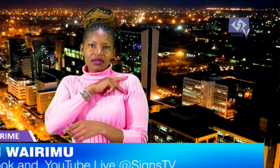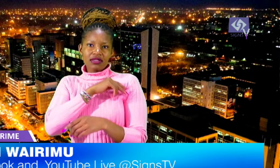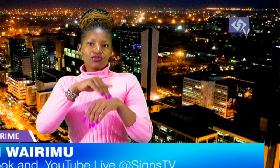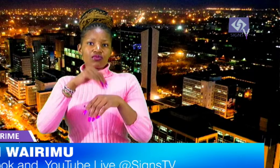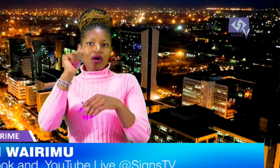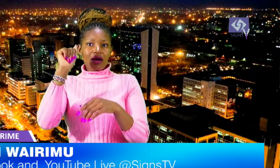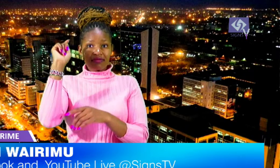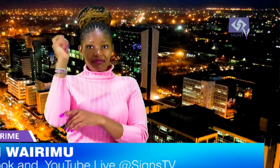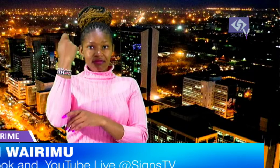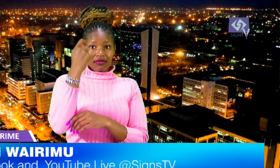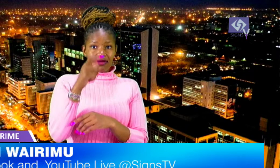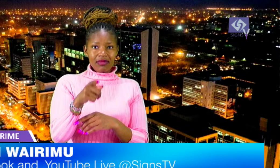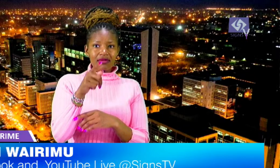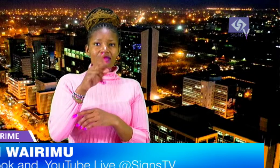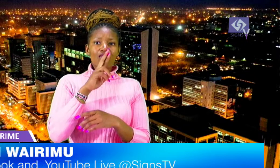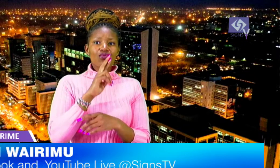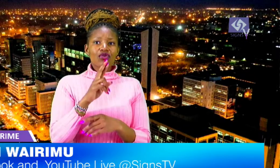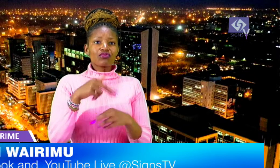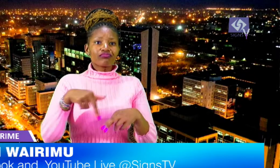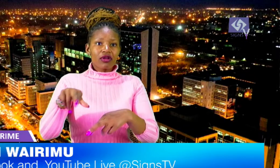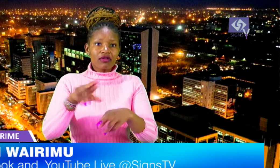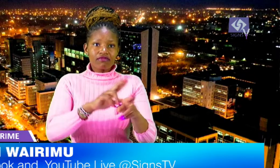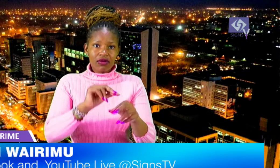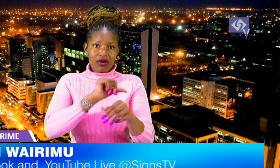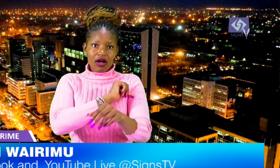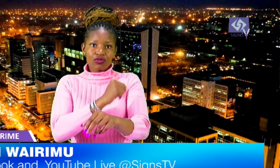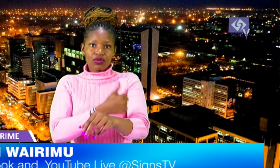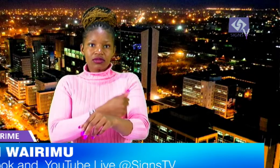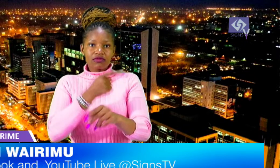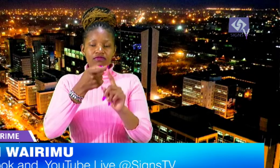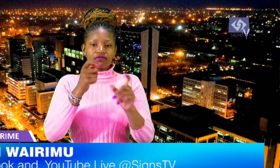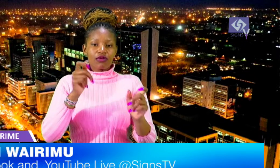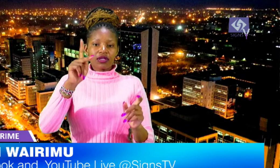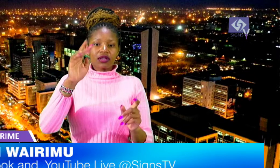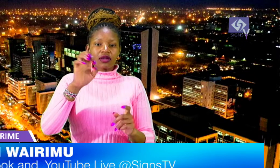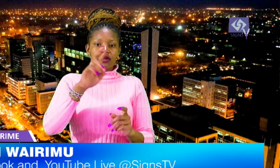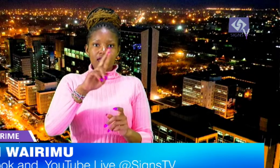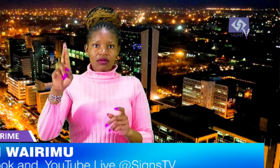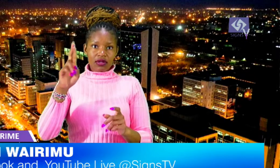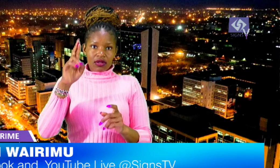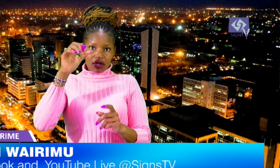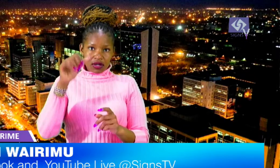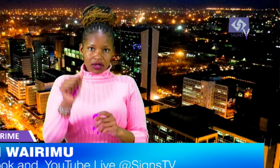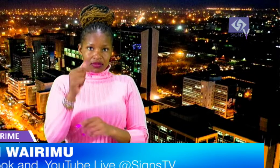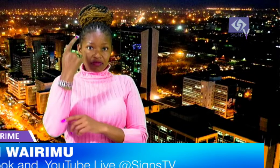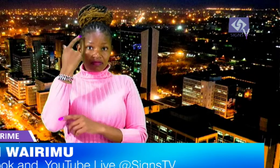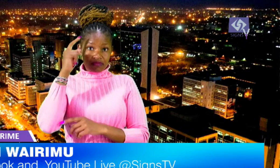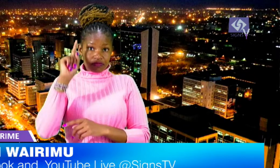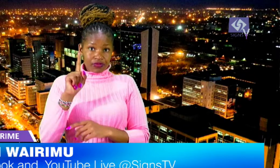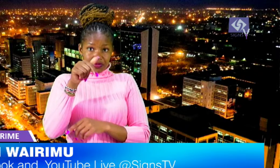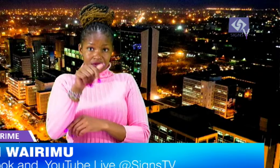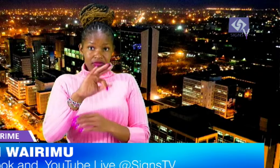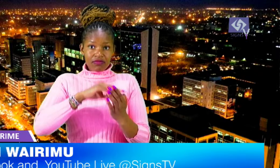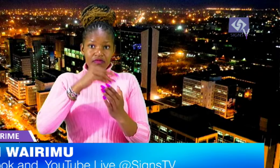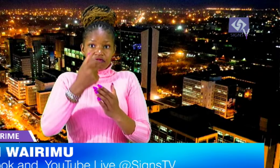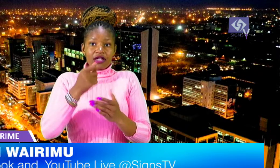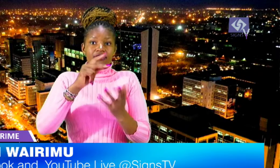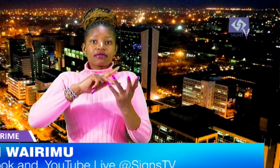Kauya acknowledged the Kenya Rural Roads Authority for funding the